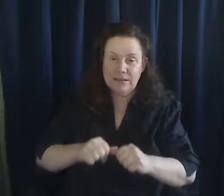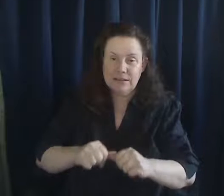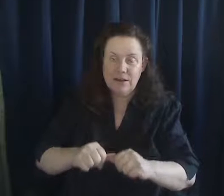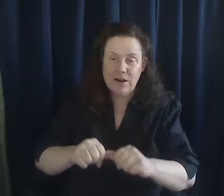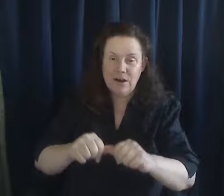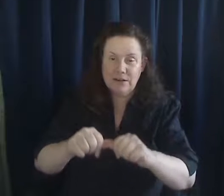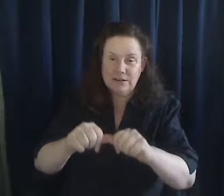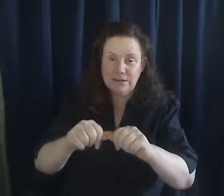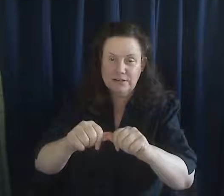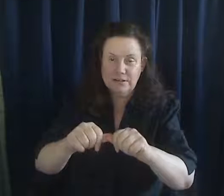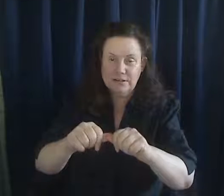lifelong